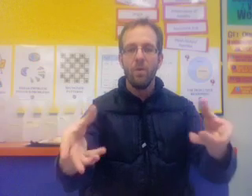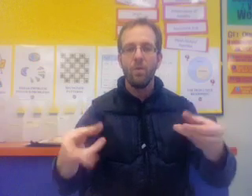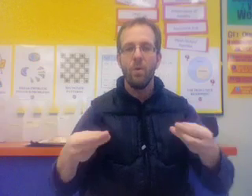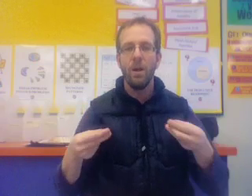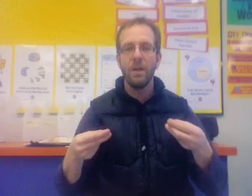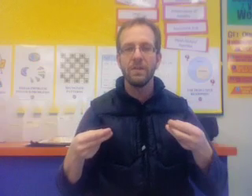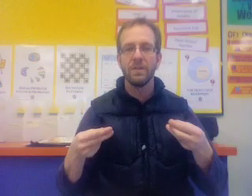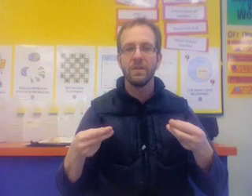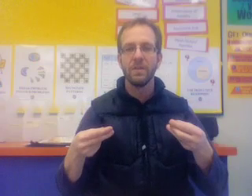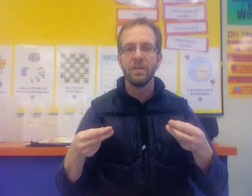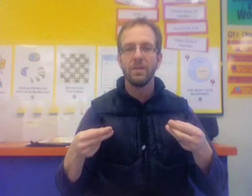want